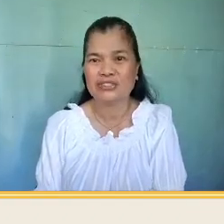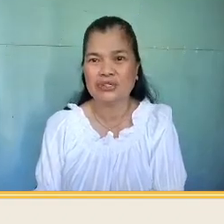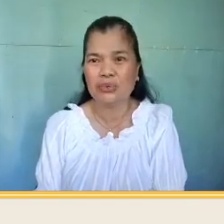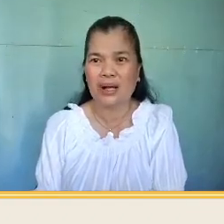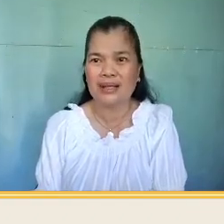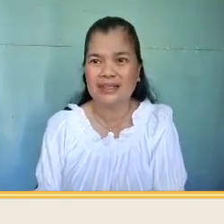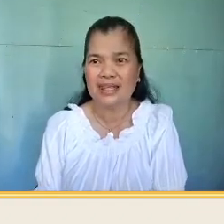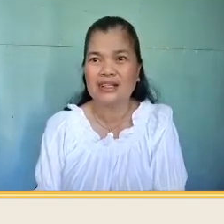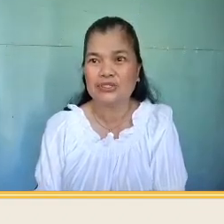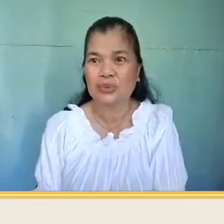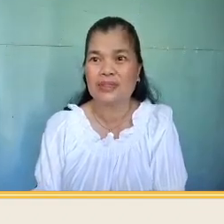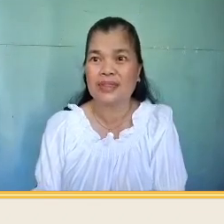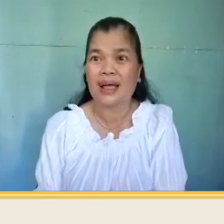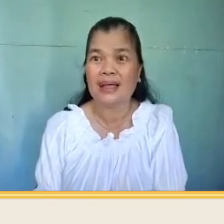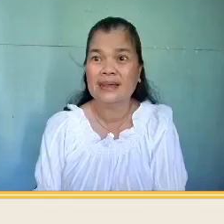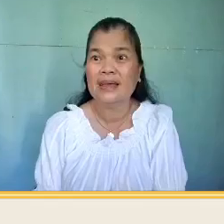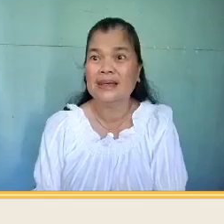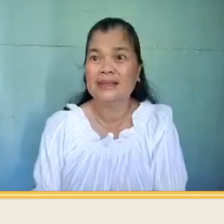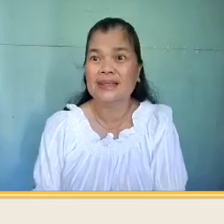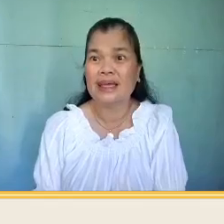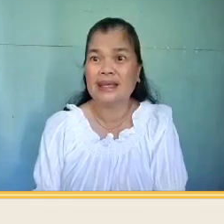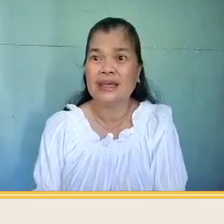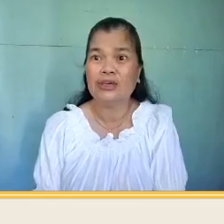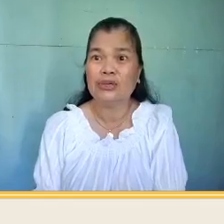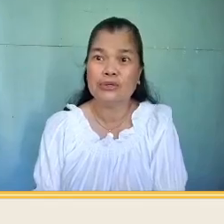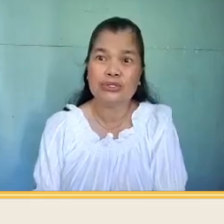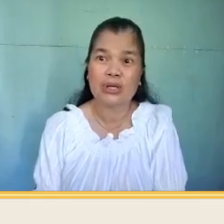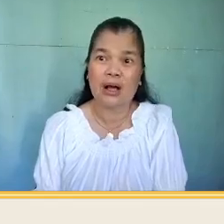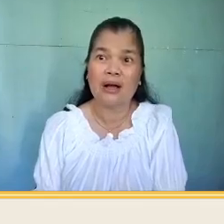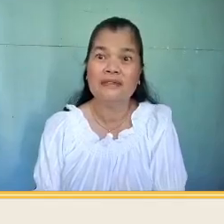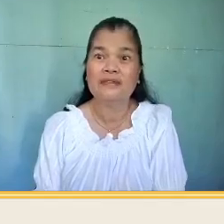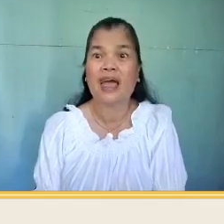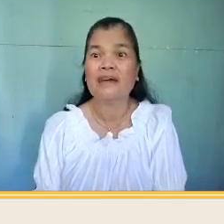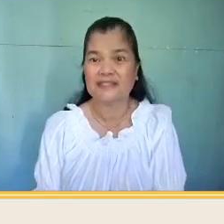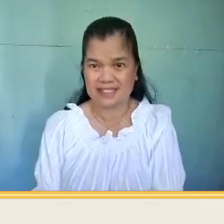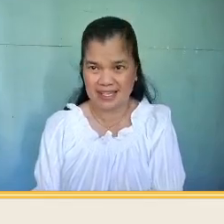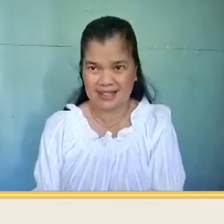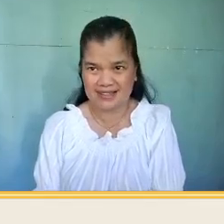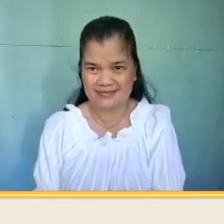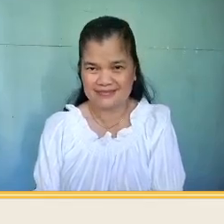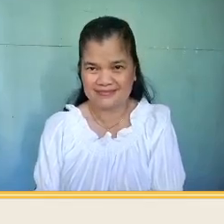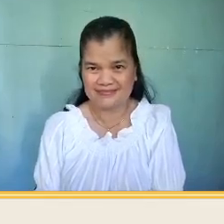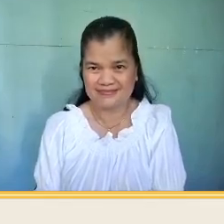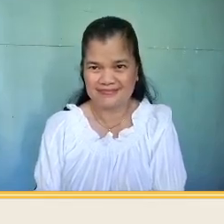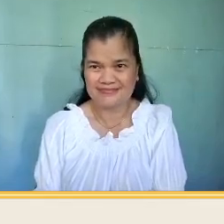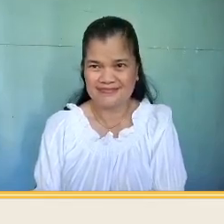Our session 1 deals with the daily use of FSL.